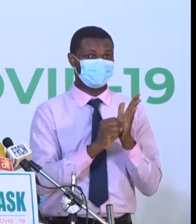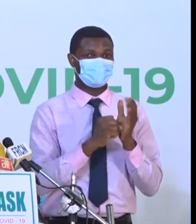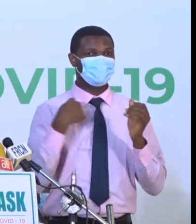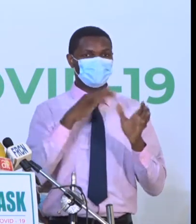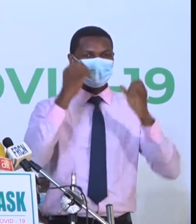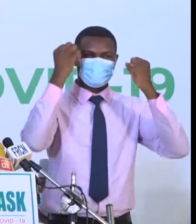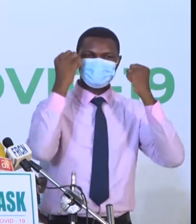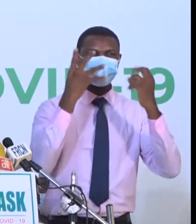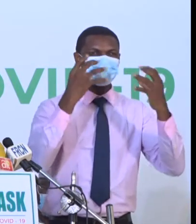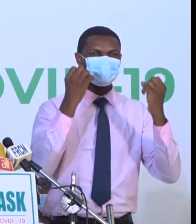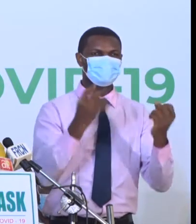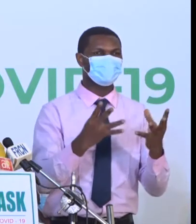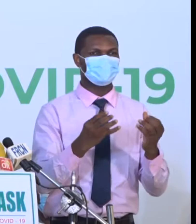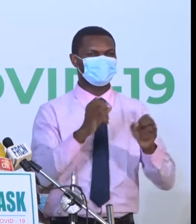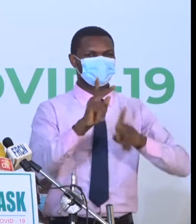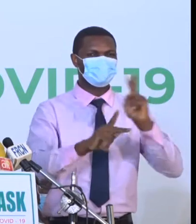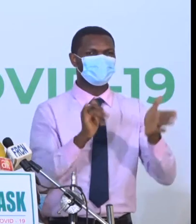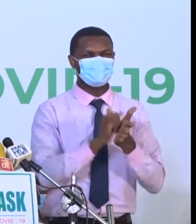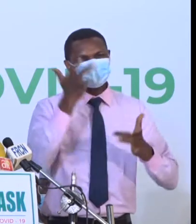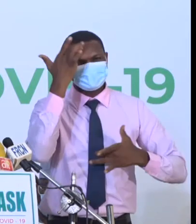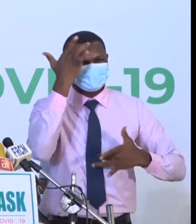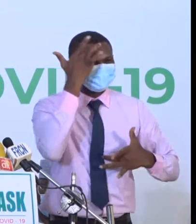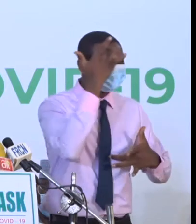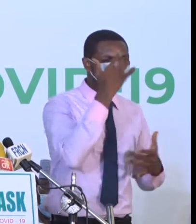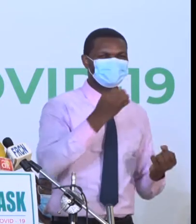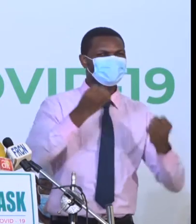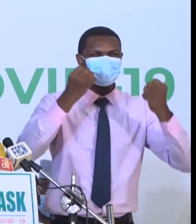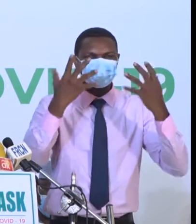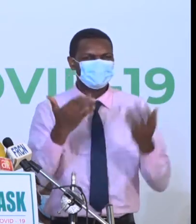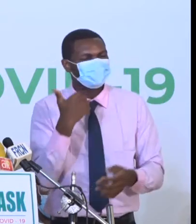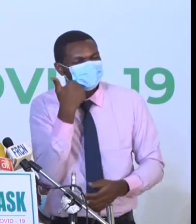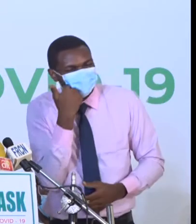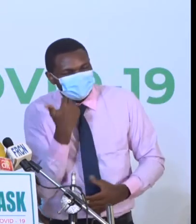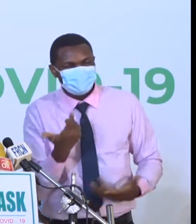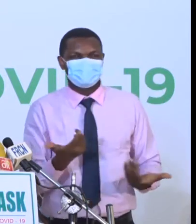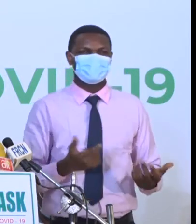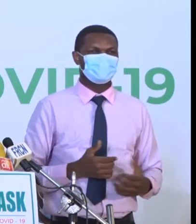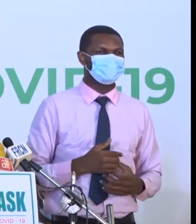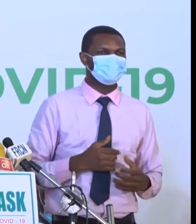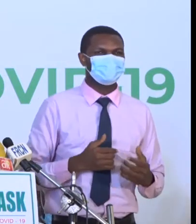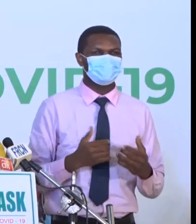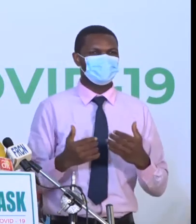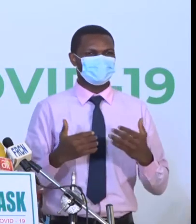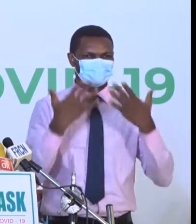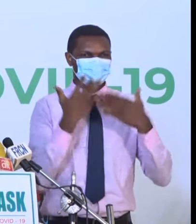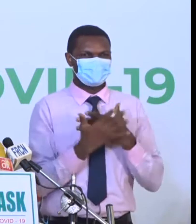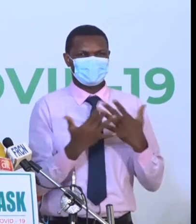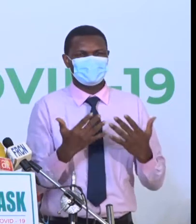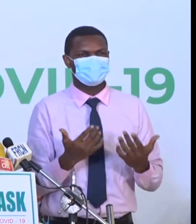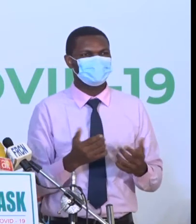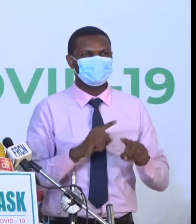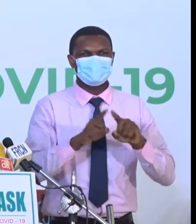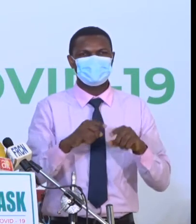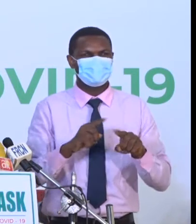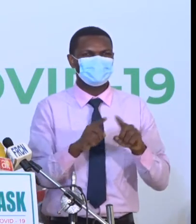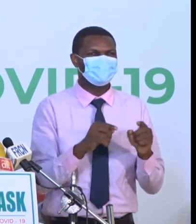also collected additional human and environmental samples for metagenomic sequencing, a method for detecting